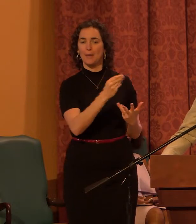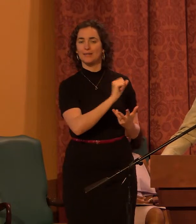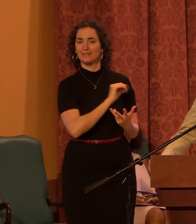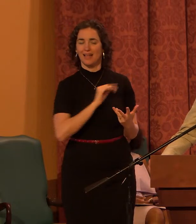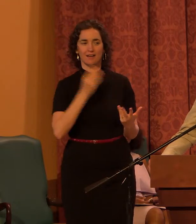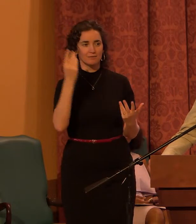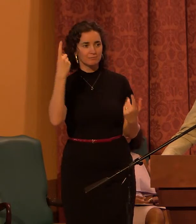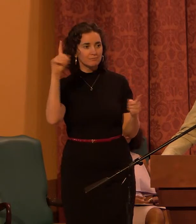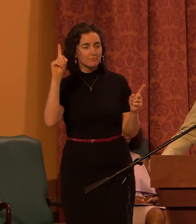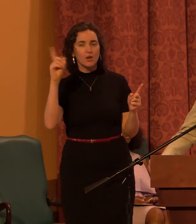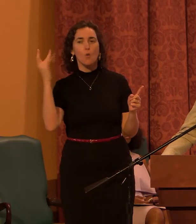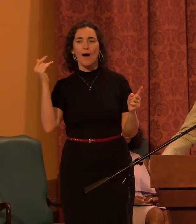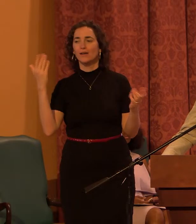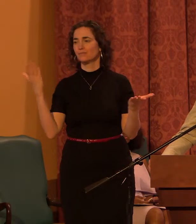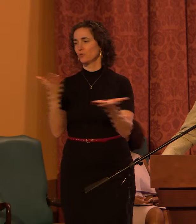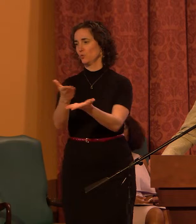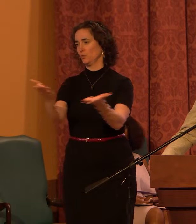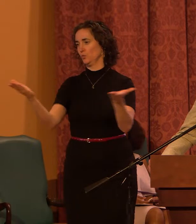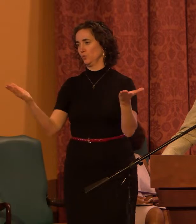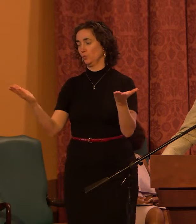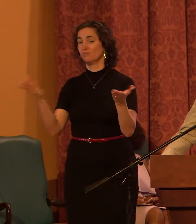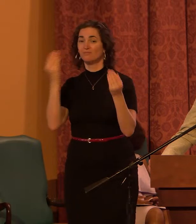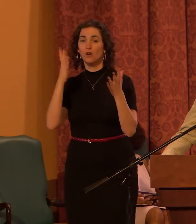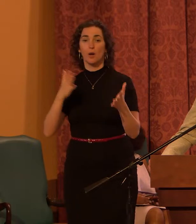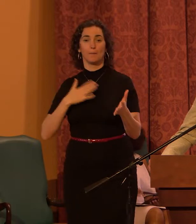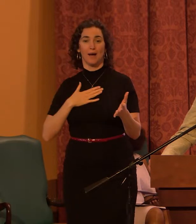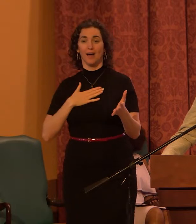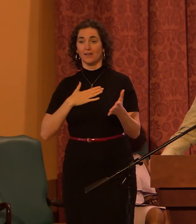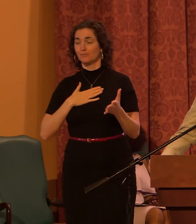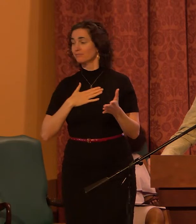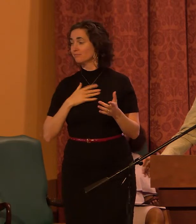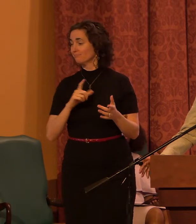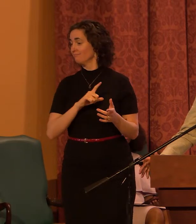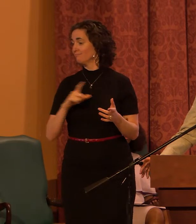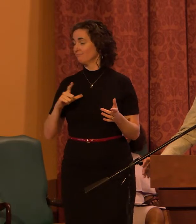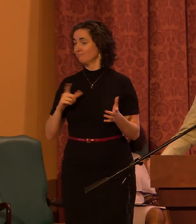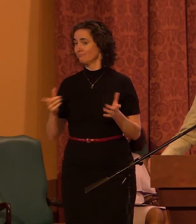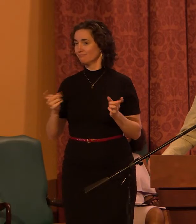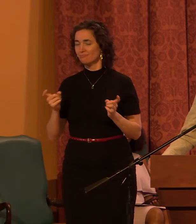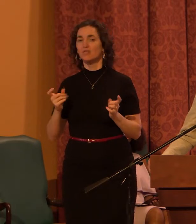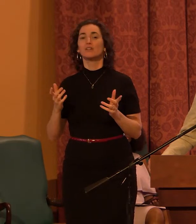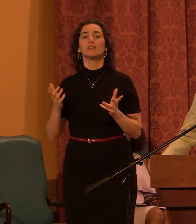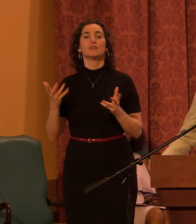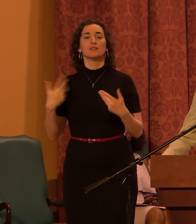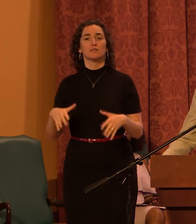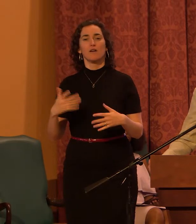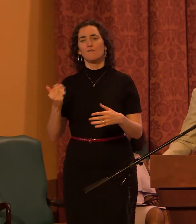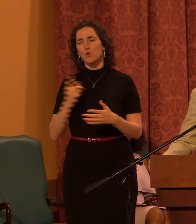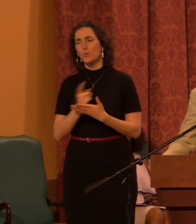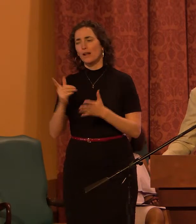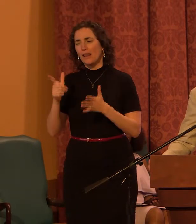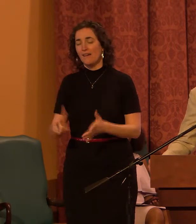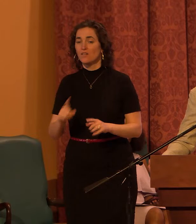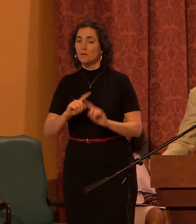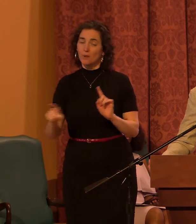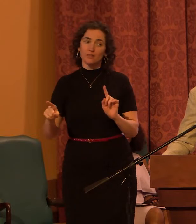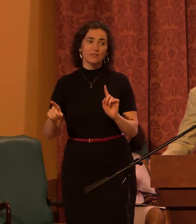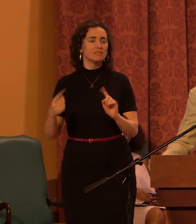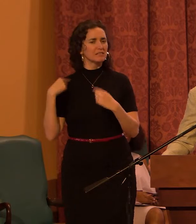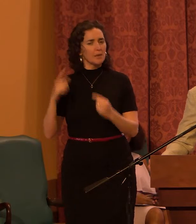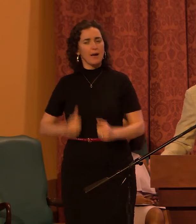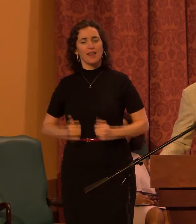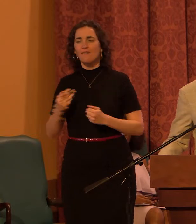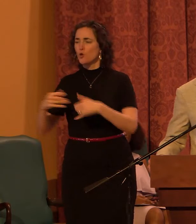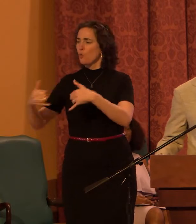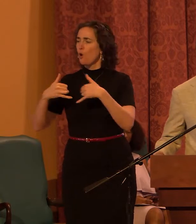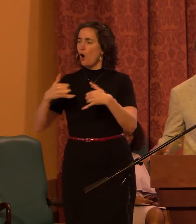want to thank you. And, you know, I just have a few weeks left in office, and I've received a few awards in my life, but you saved the best for last,